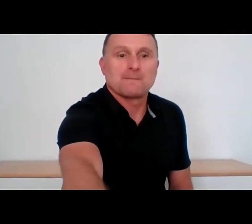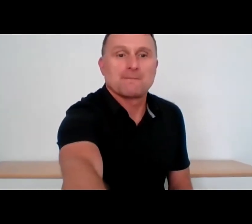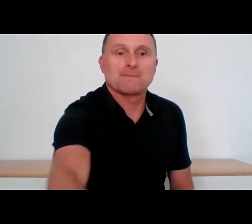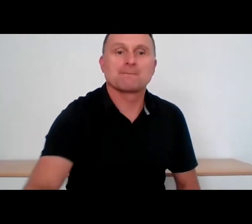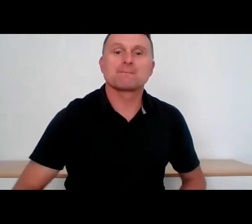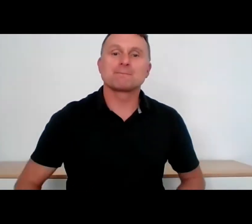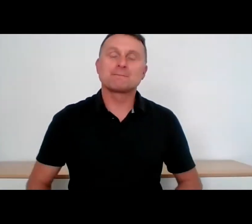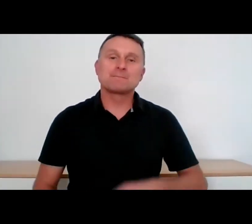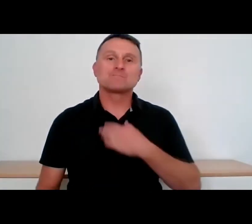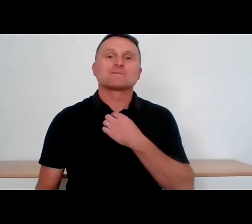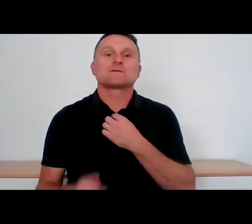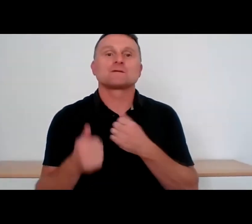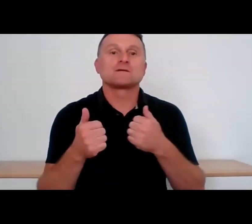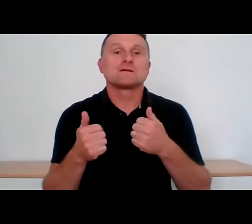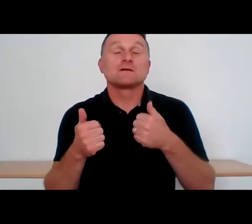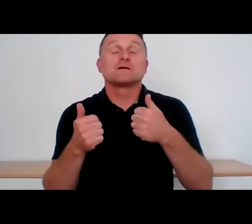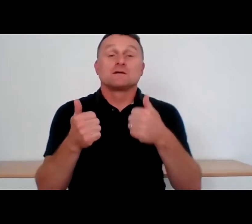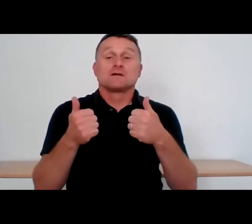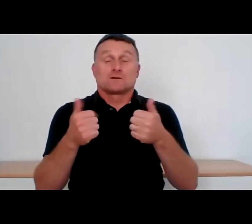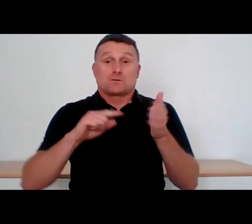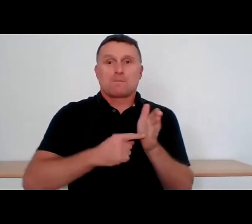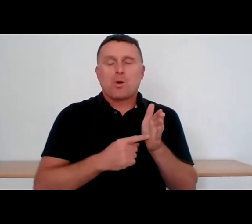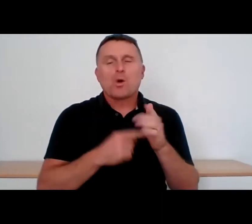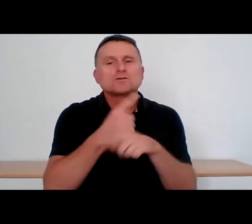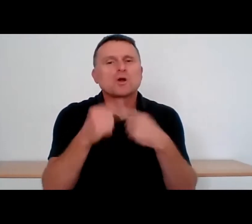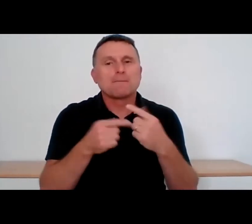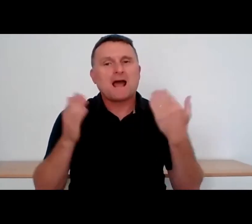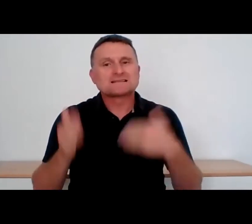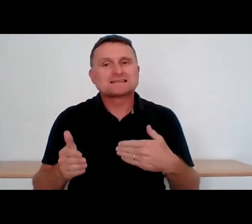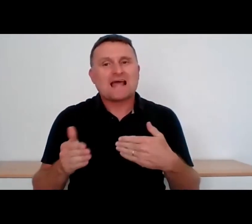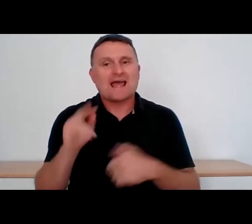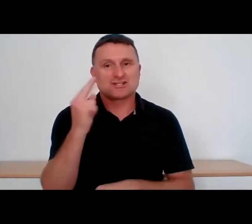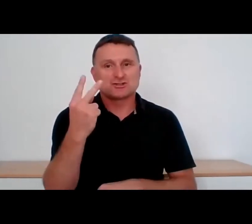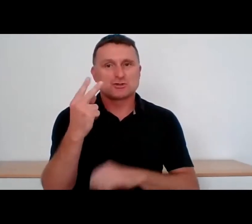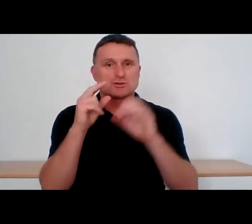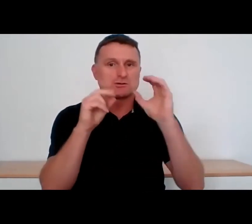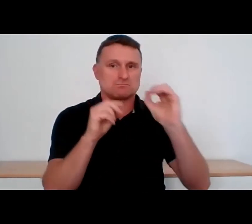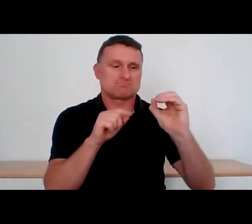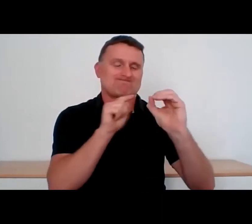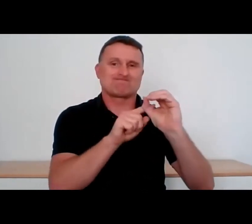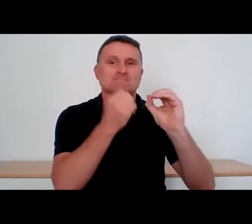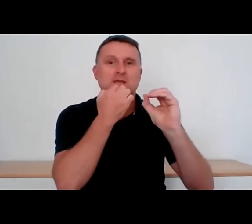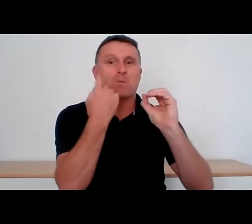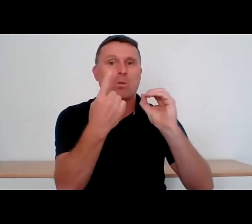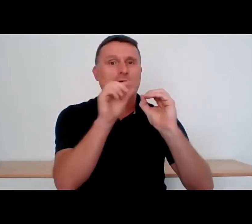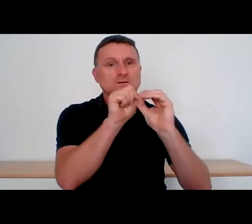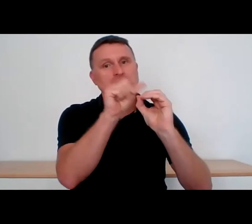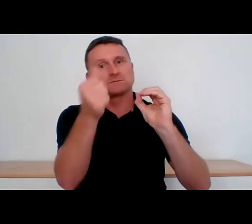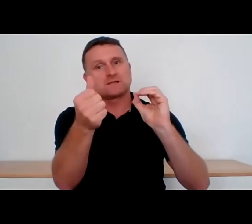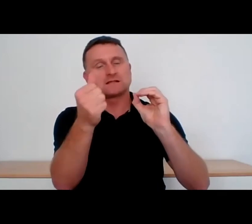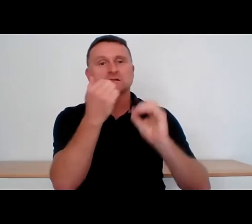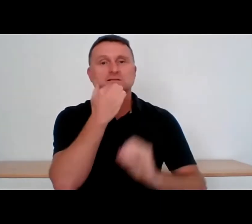This is a good point to move on to stage 2. So in stage 1, you were thinking about your issues and